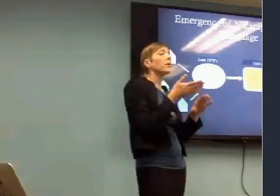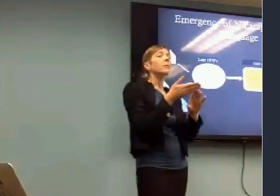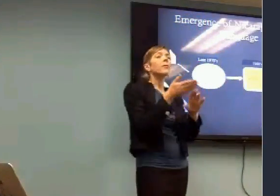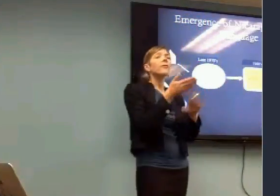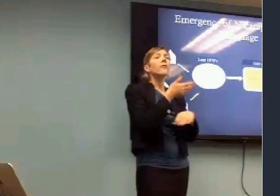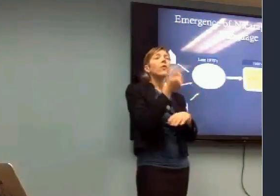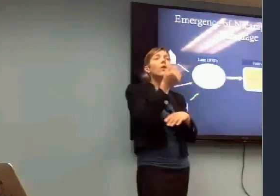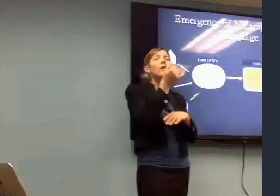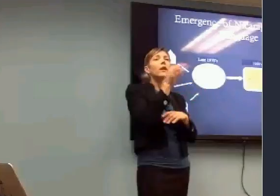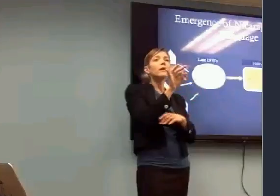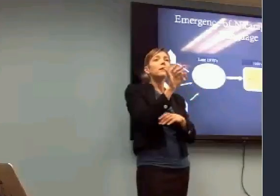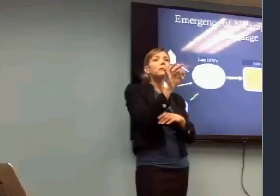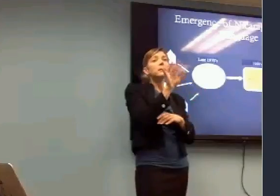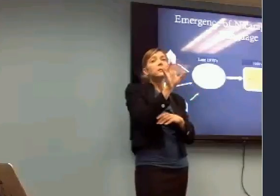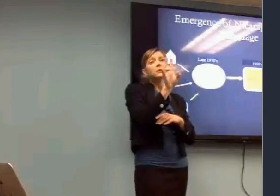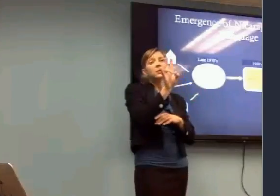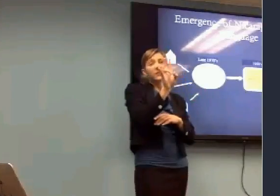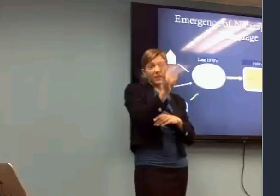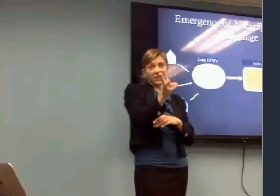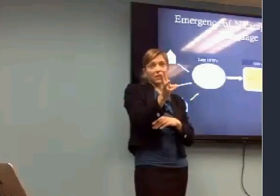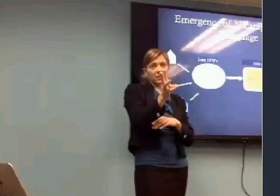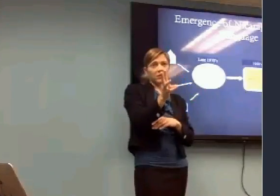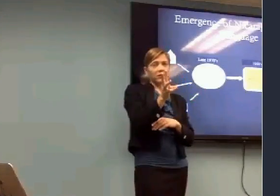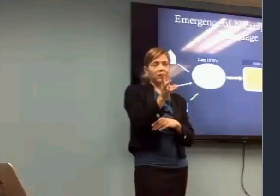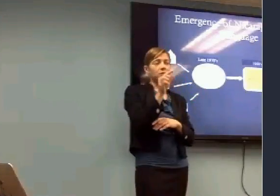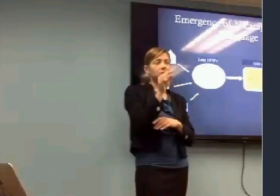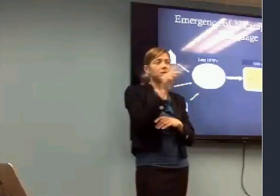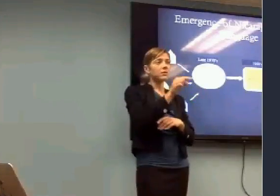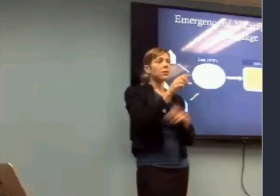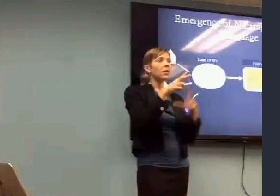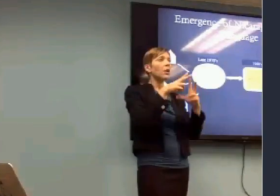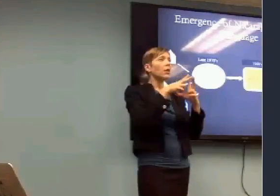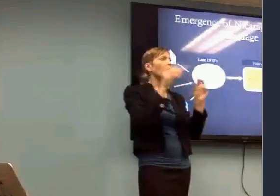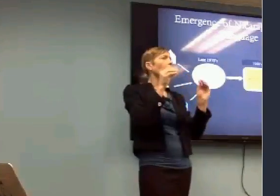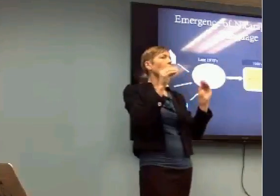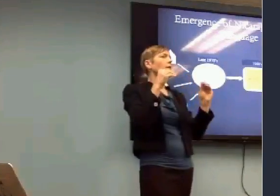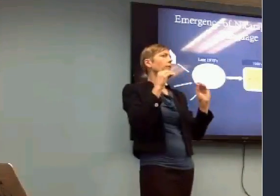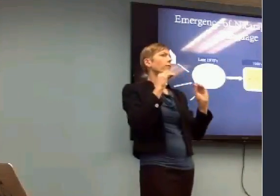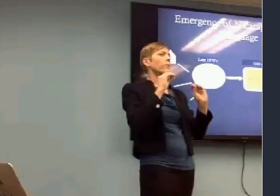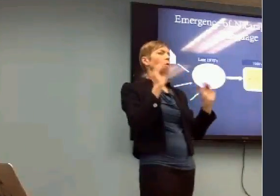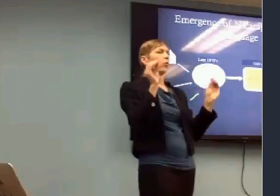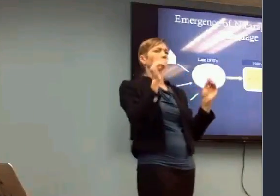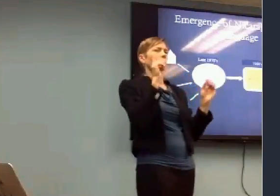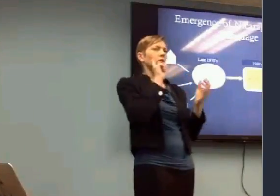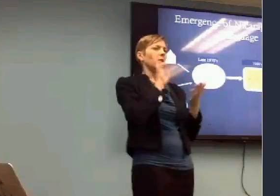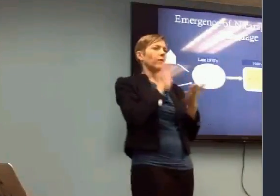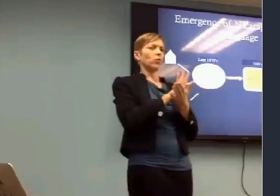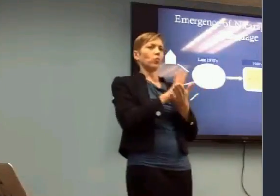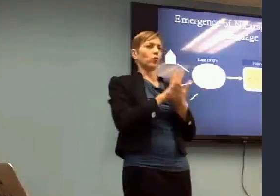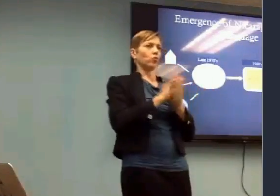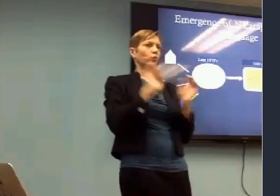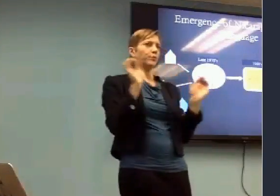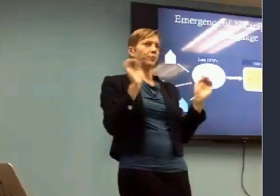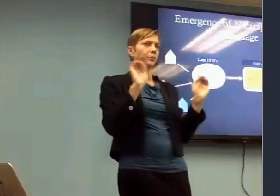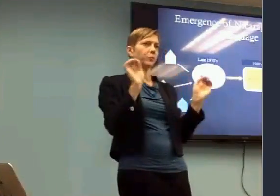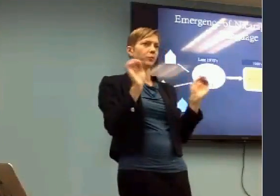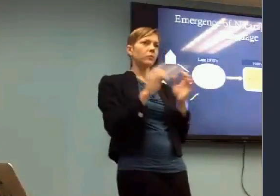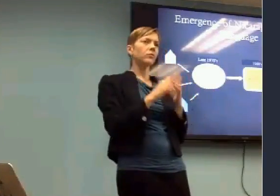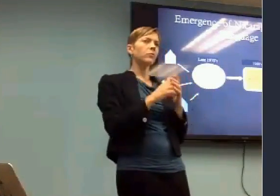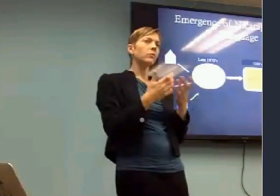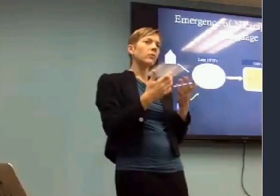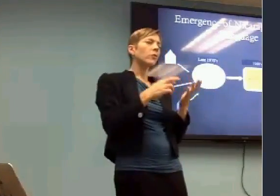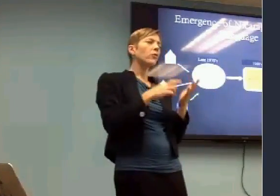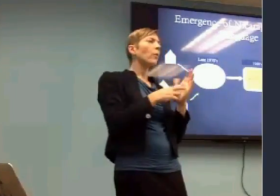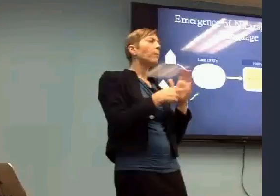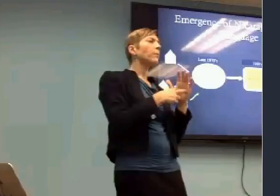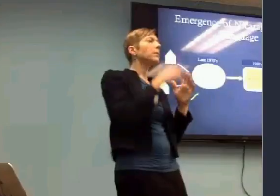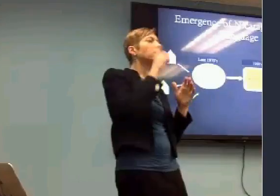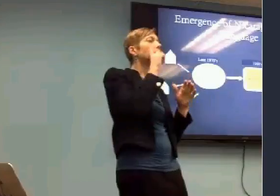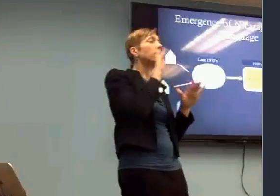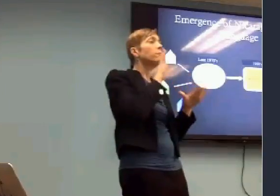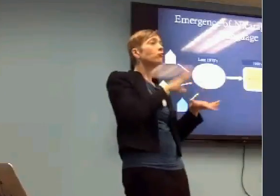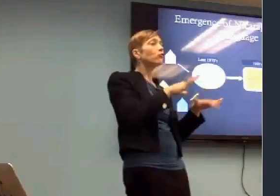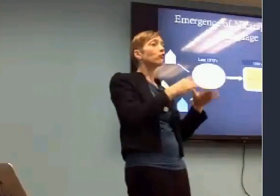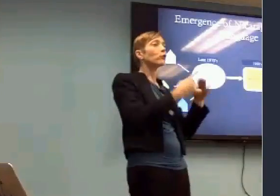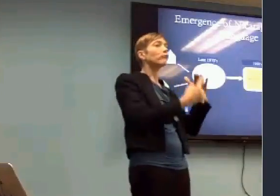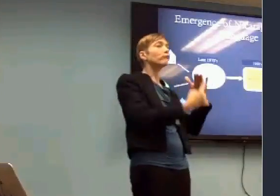you understand the work that I've done. In the late 1970s, there were no deaf schools. Up until the